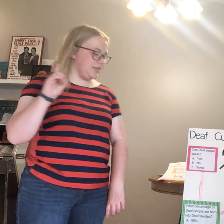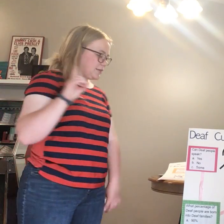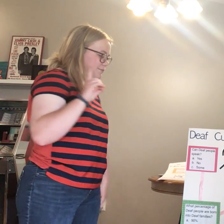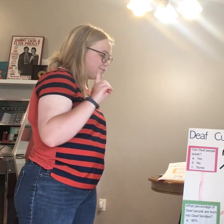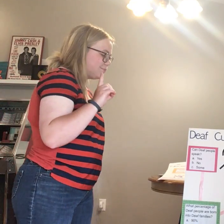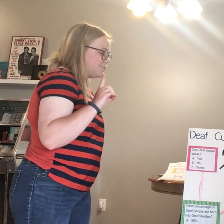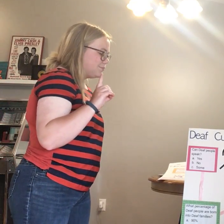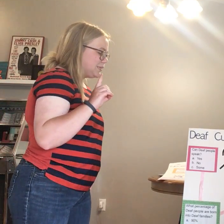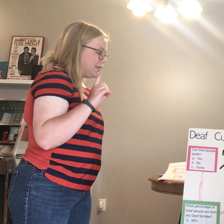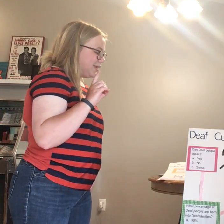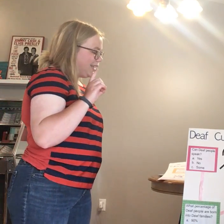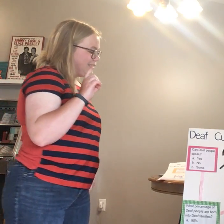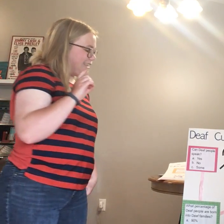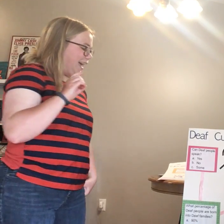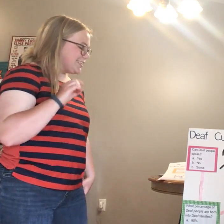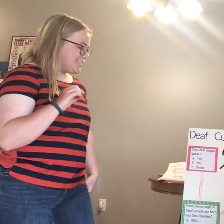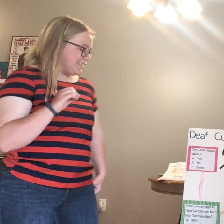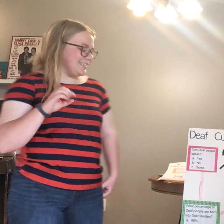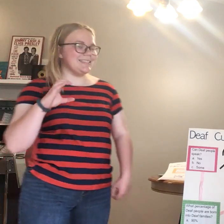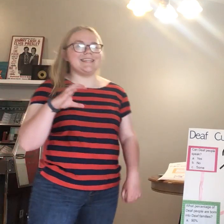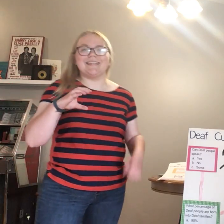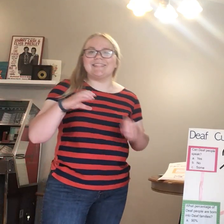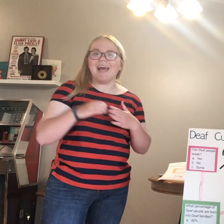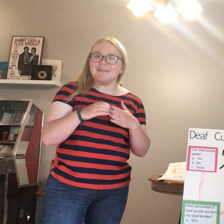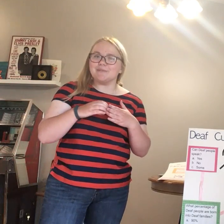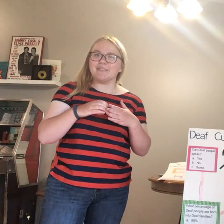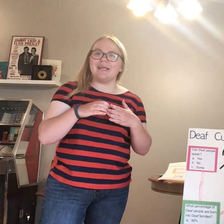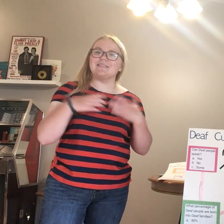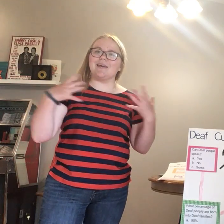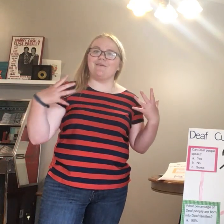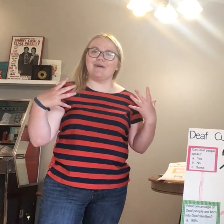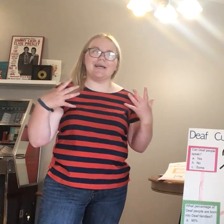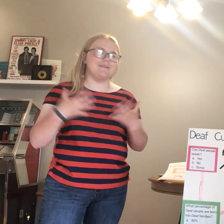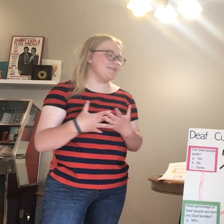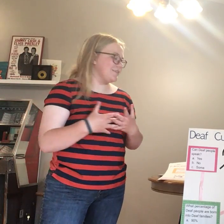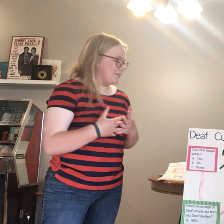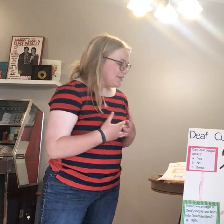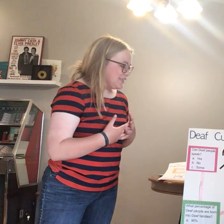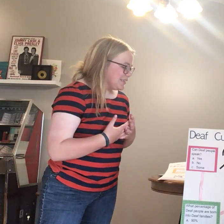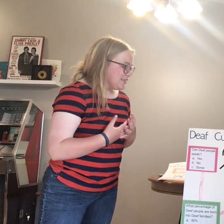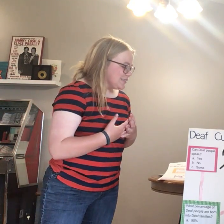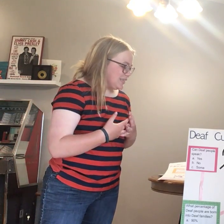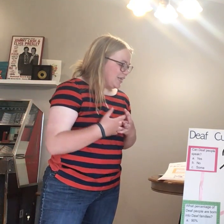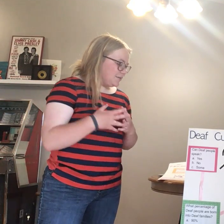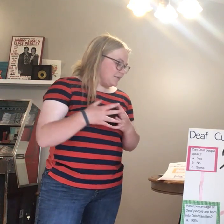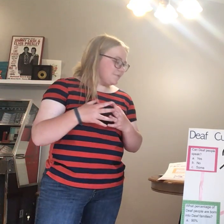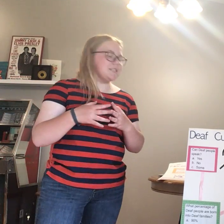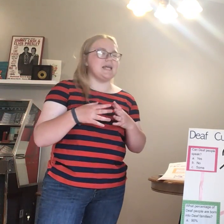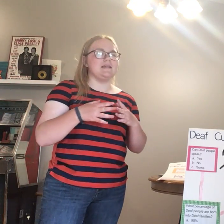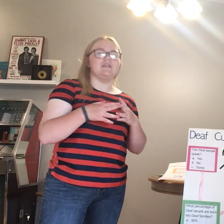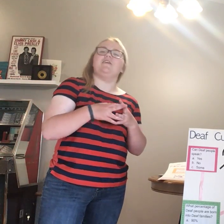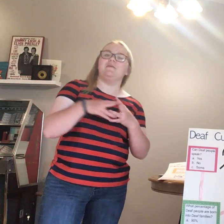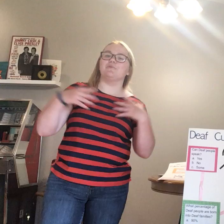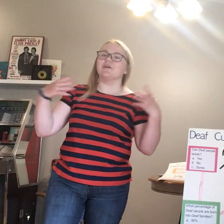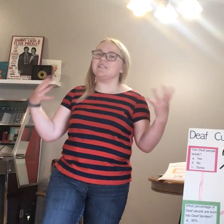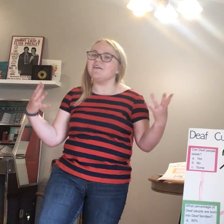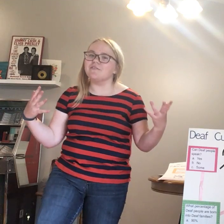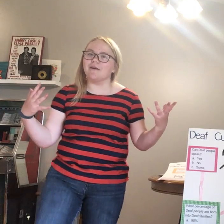think? It's actually C, 10%. Isn't that wild? 10% of people who are deaf are